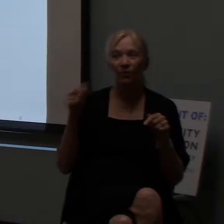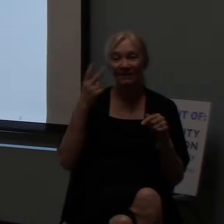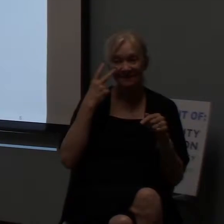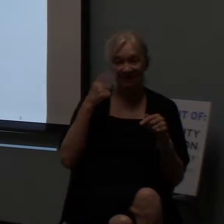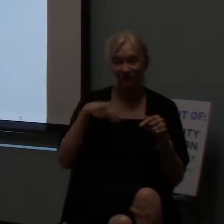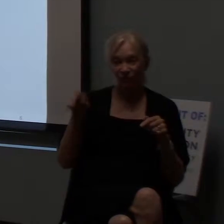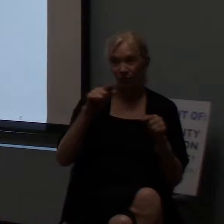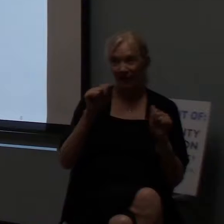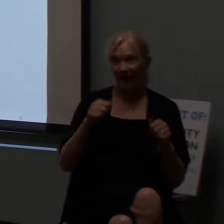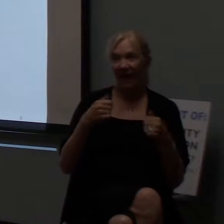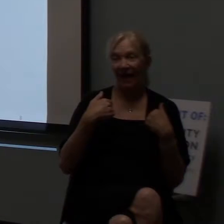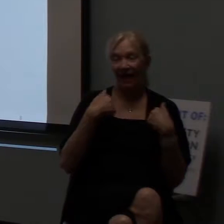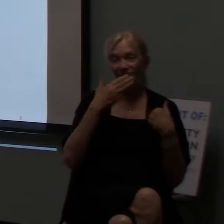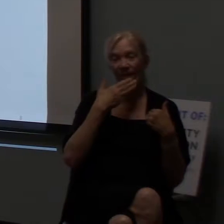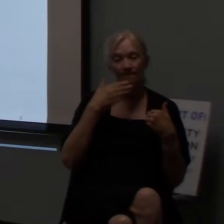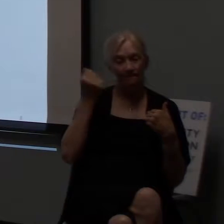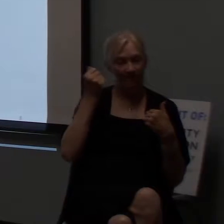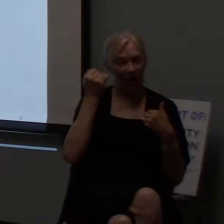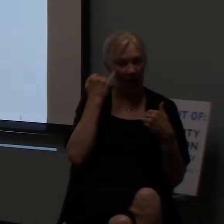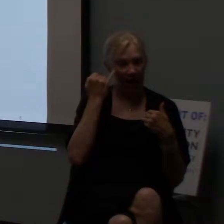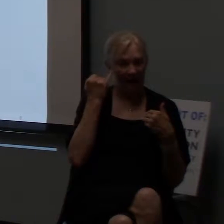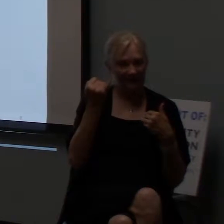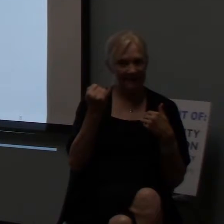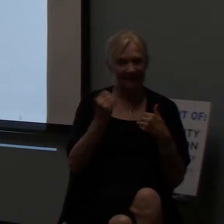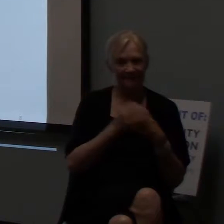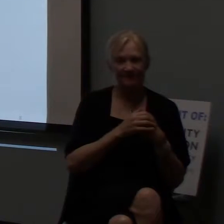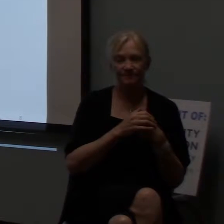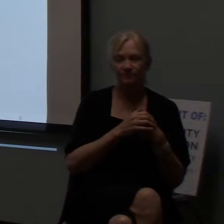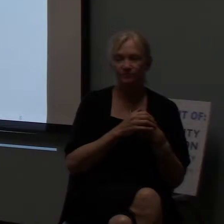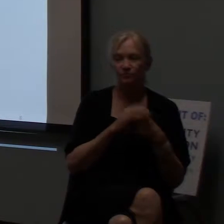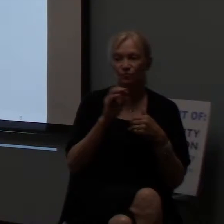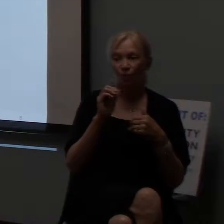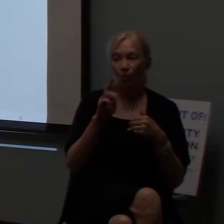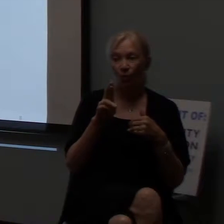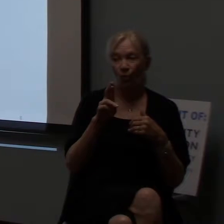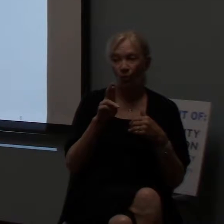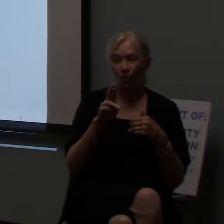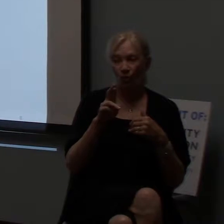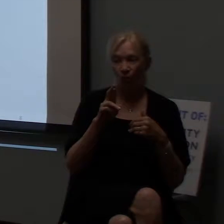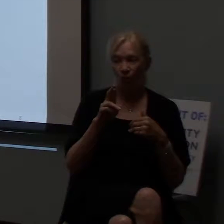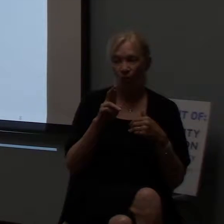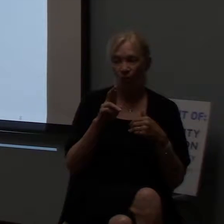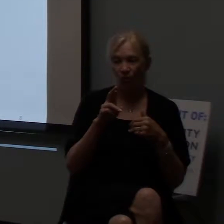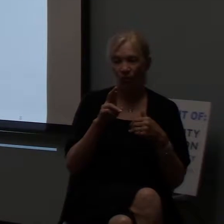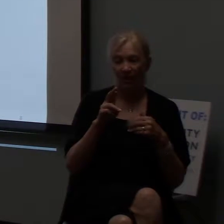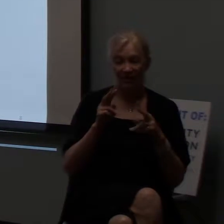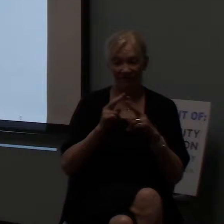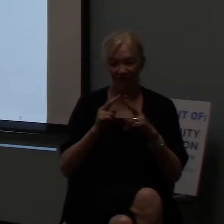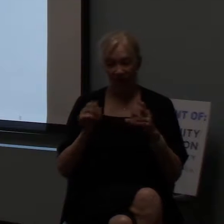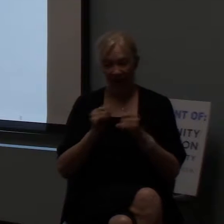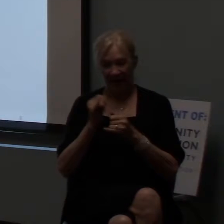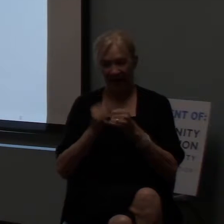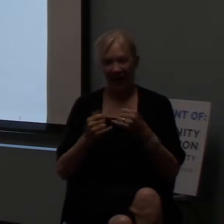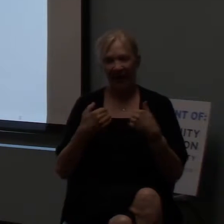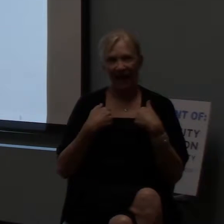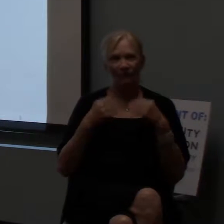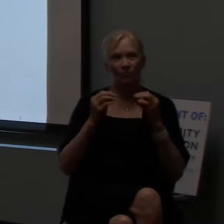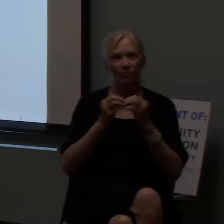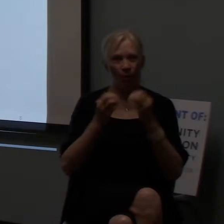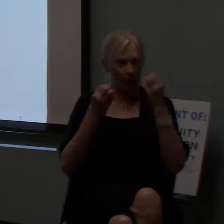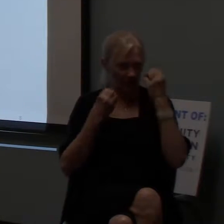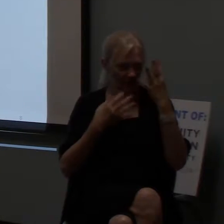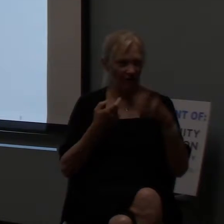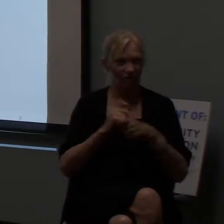better ideas, perhaps, so we can, at the end of my part, or also very much at the very end, when we have more information from